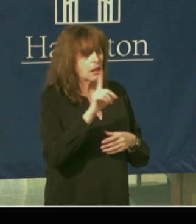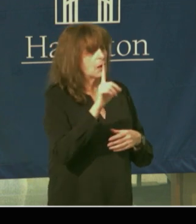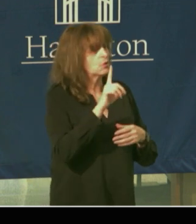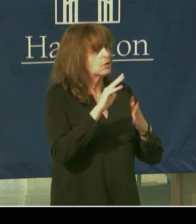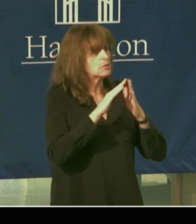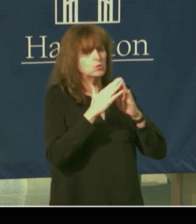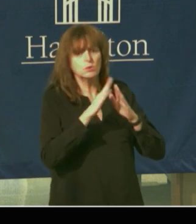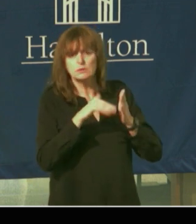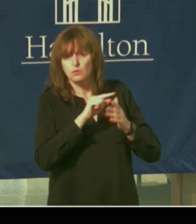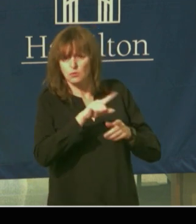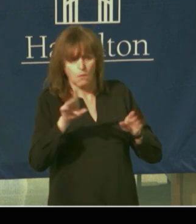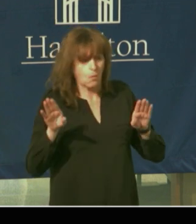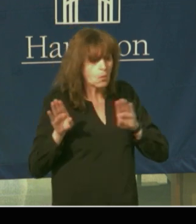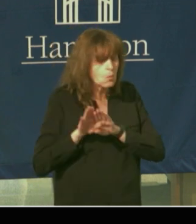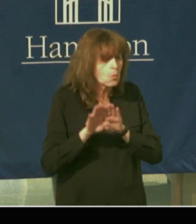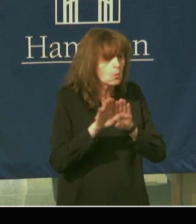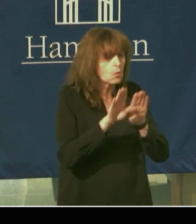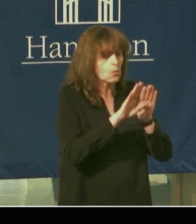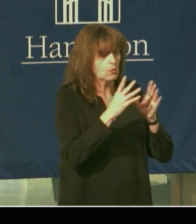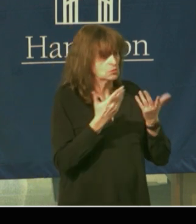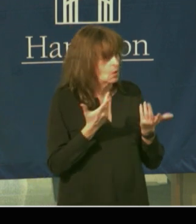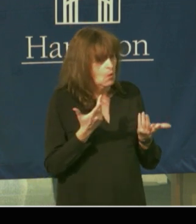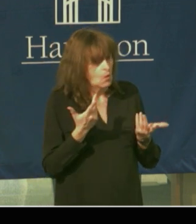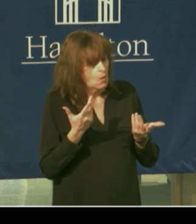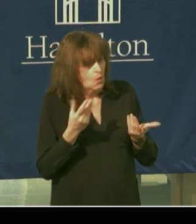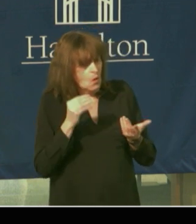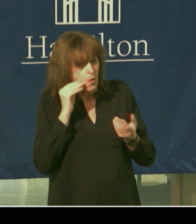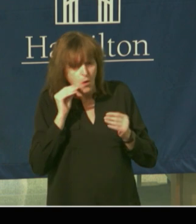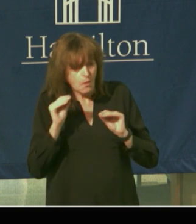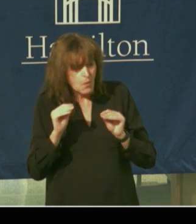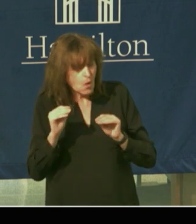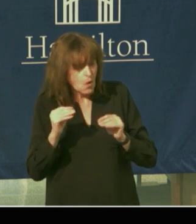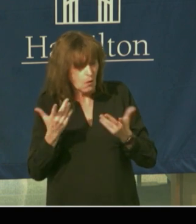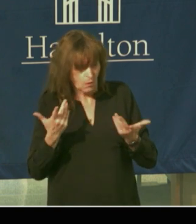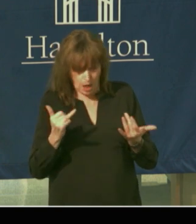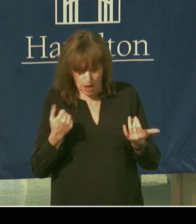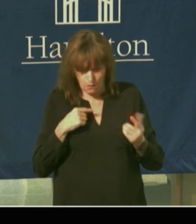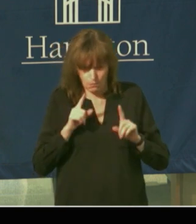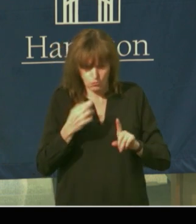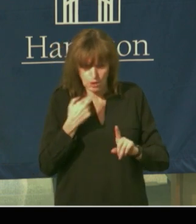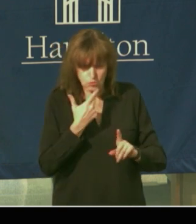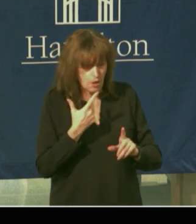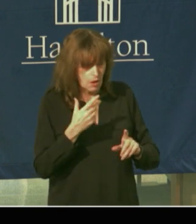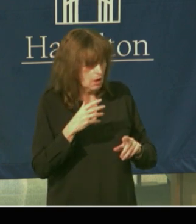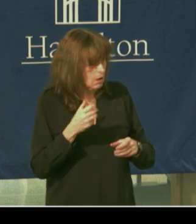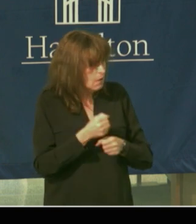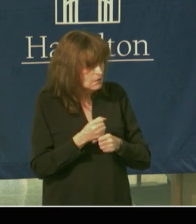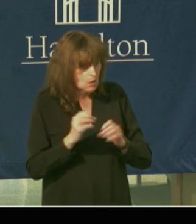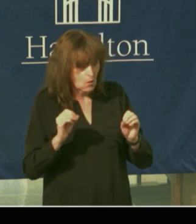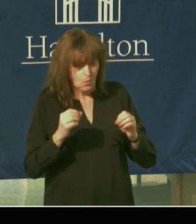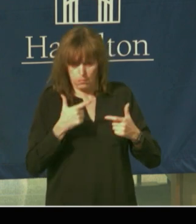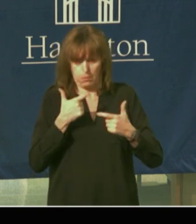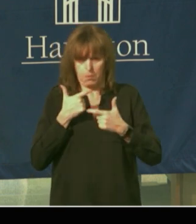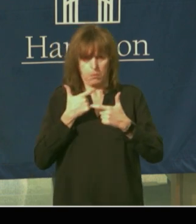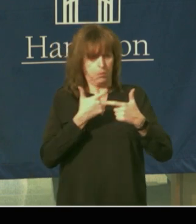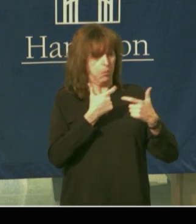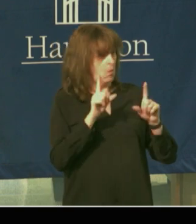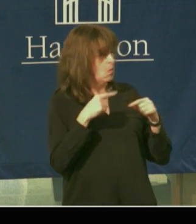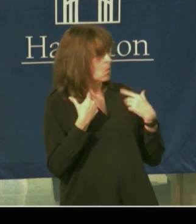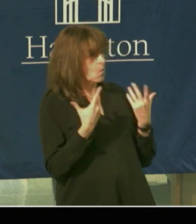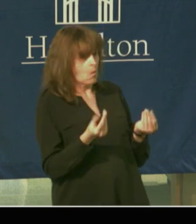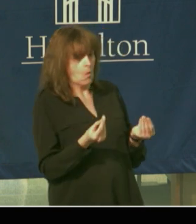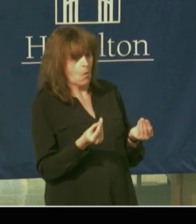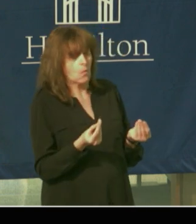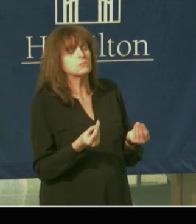use, restaurants and other places, and use their washrooms. So the fact that these programs are available for different populations will be really